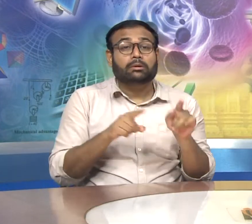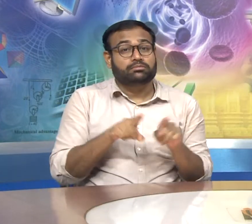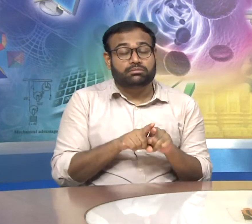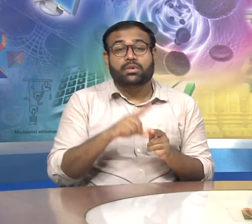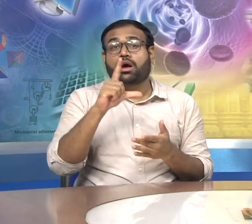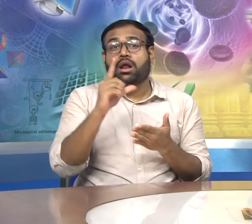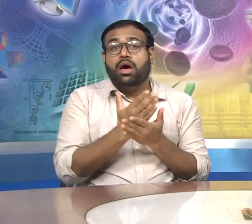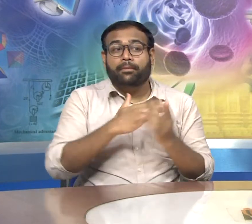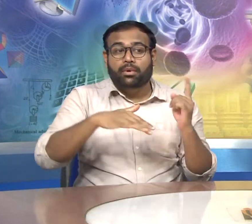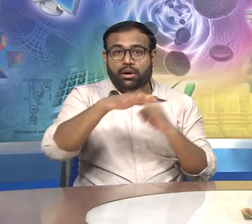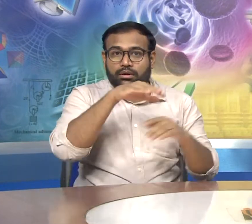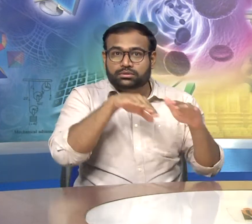to follow.